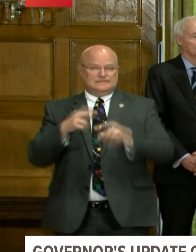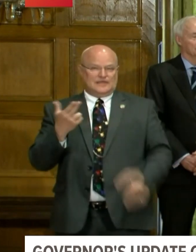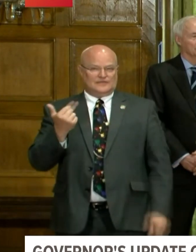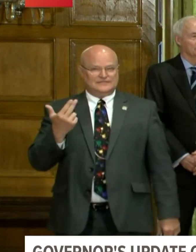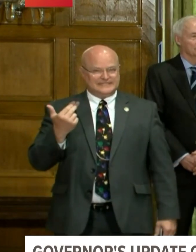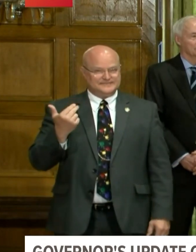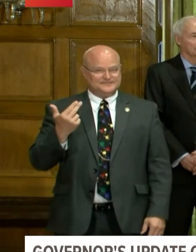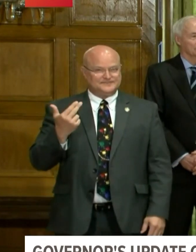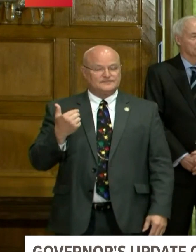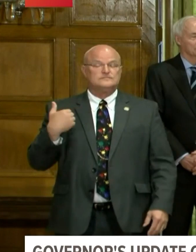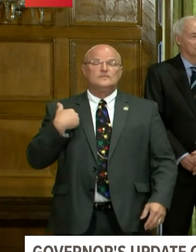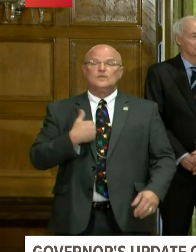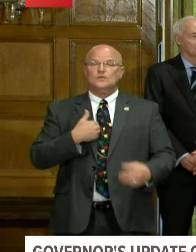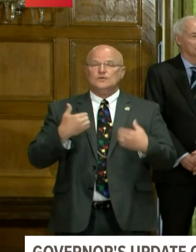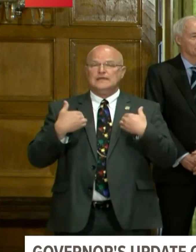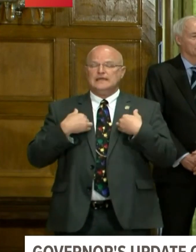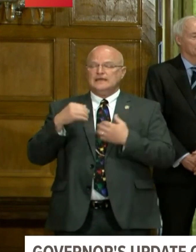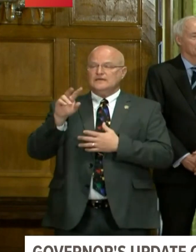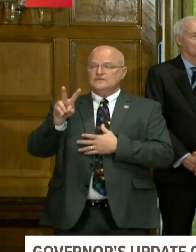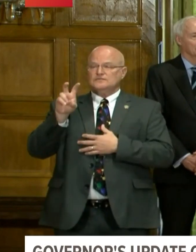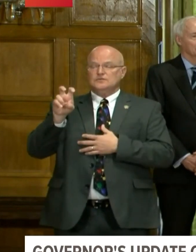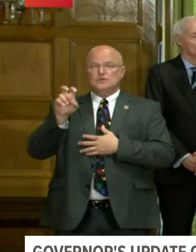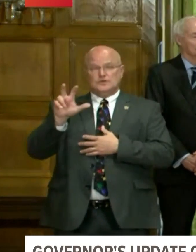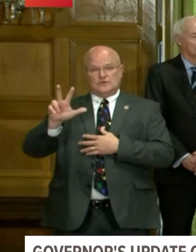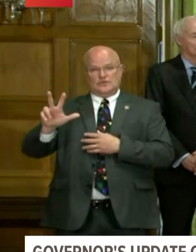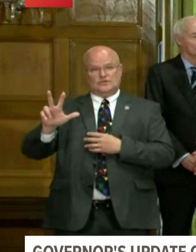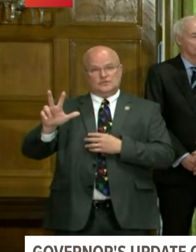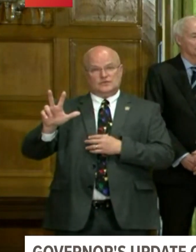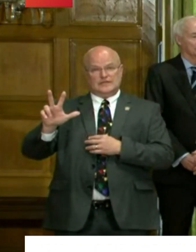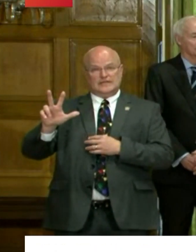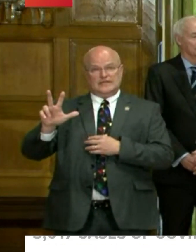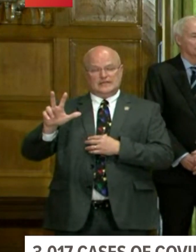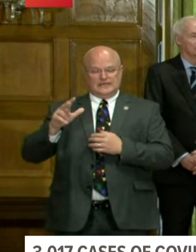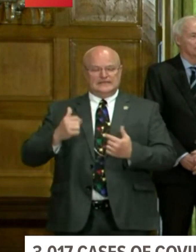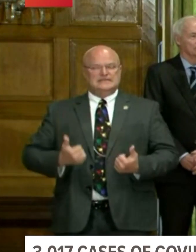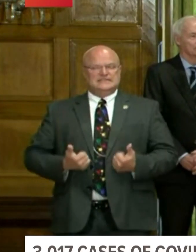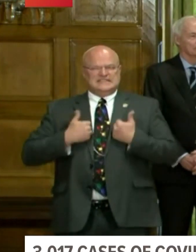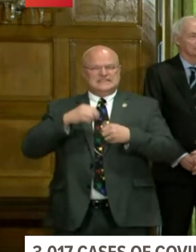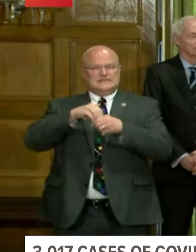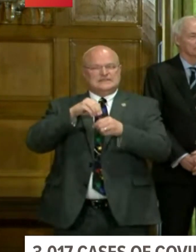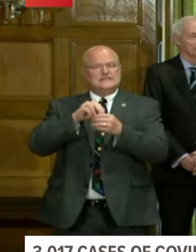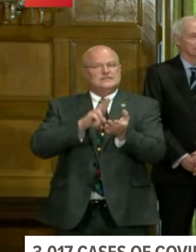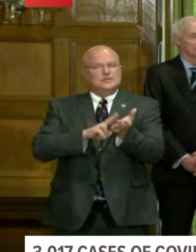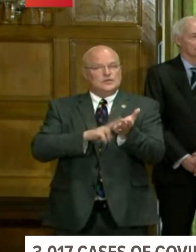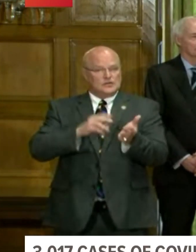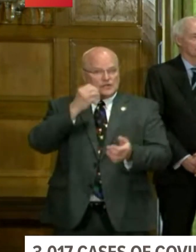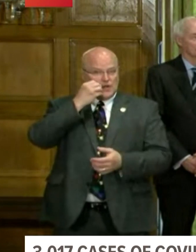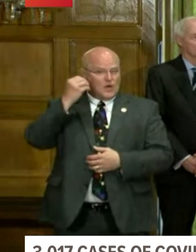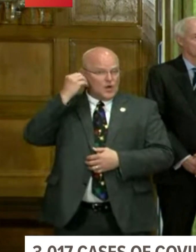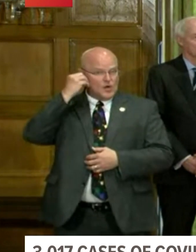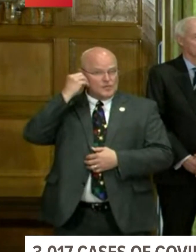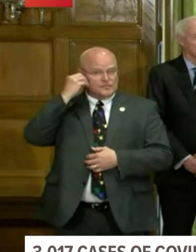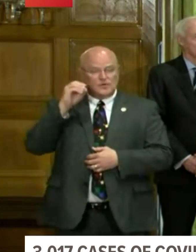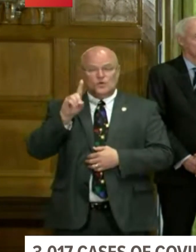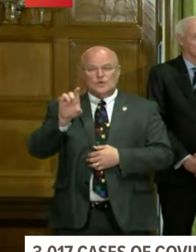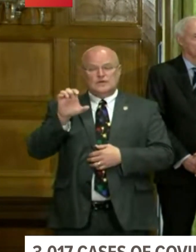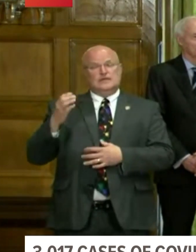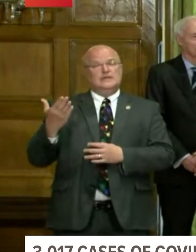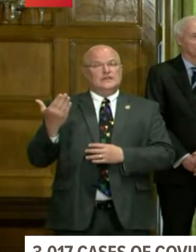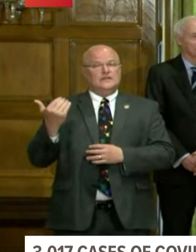yesterday. We have 203 who are residents of nursing homes and 115